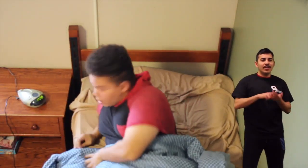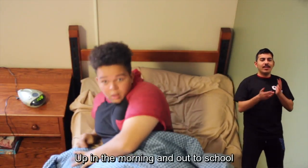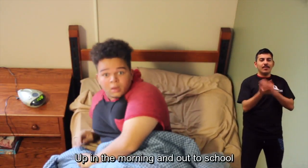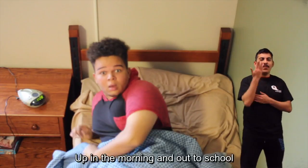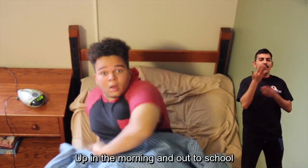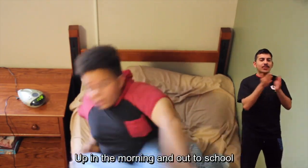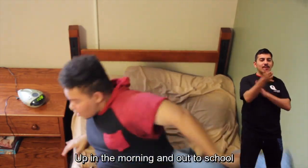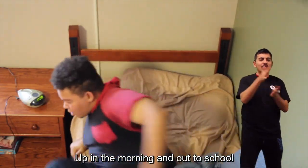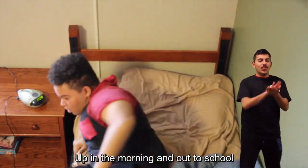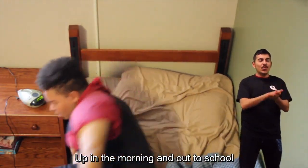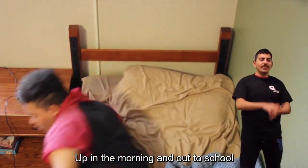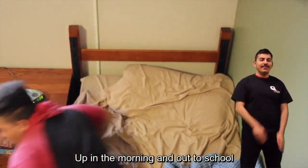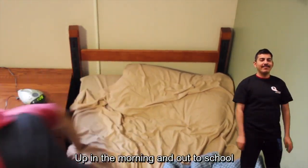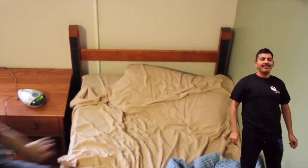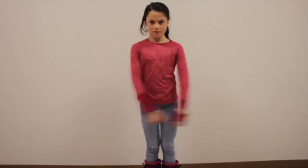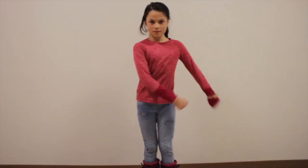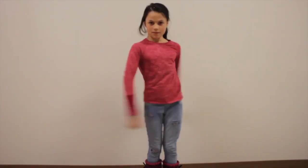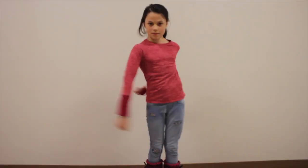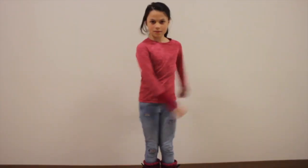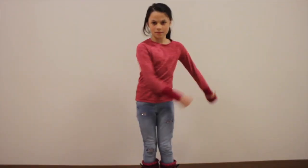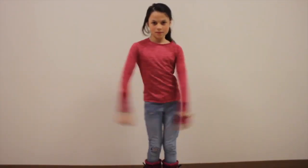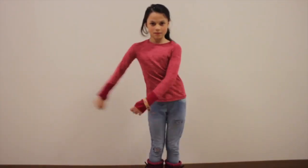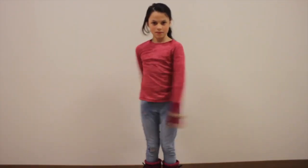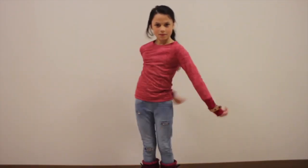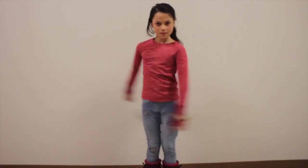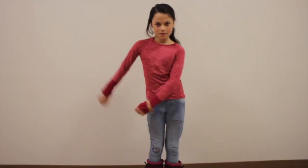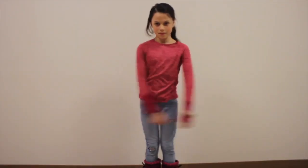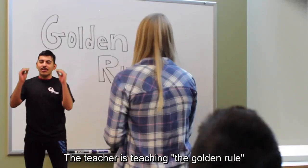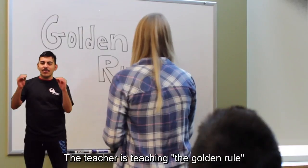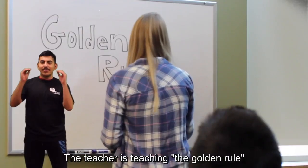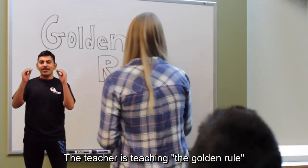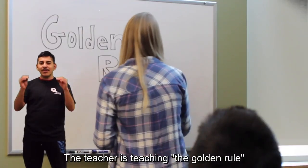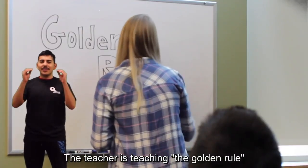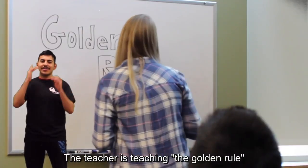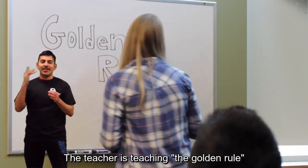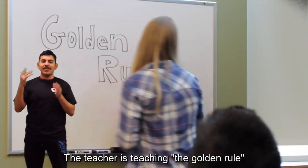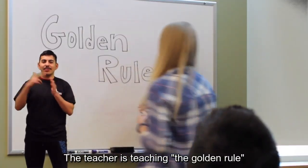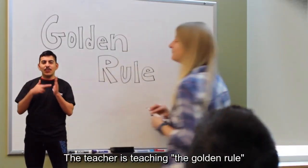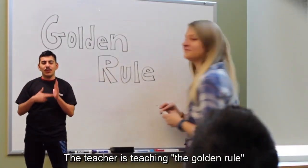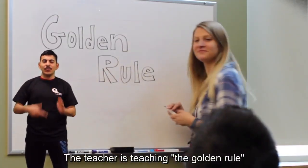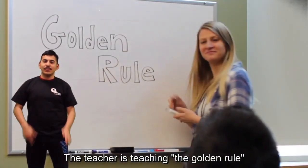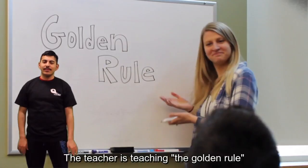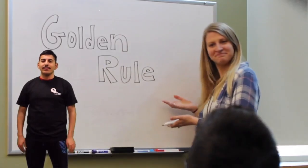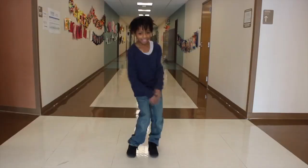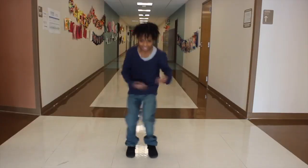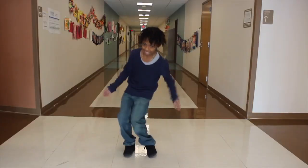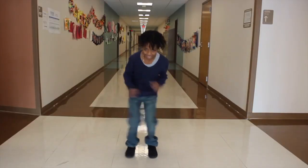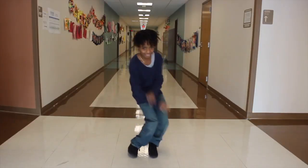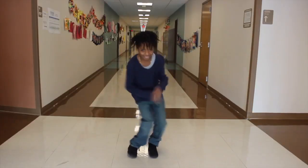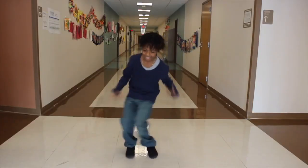Up in the morning and out to school, the teacher is teaching the golden rule,